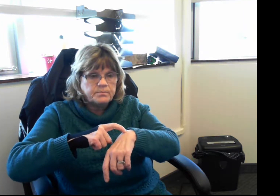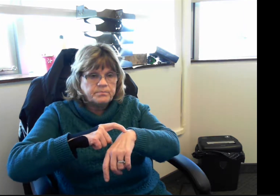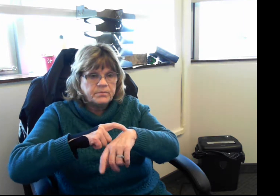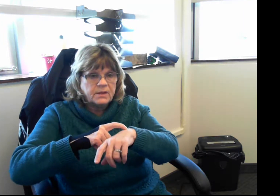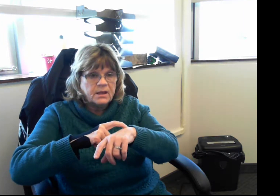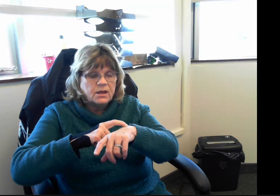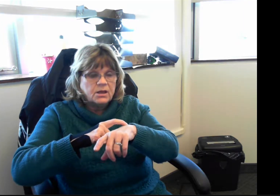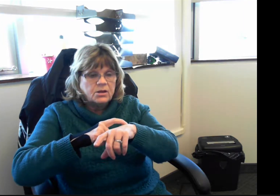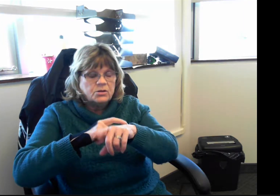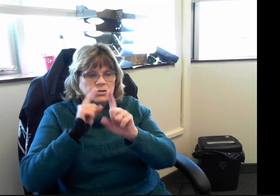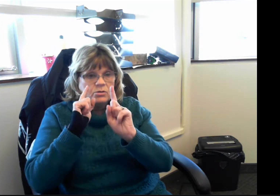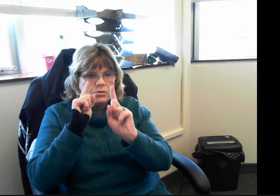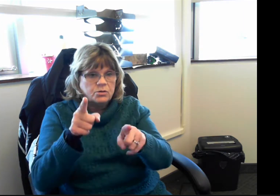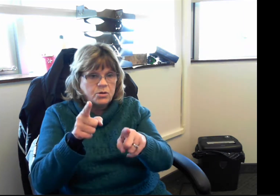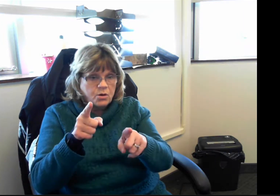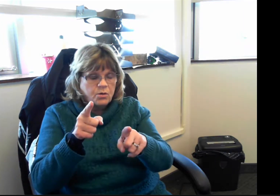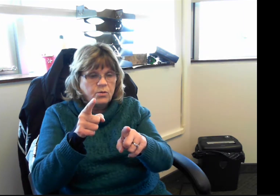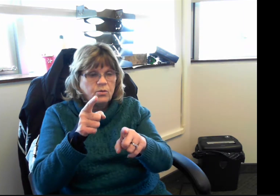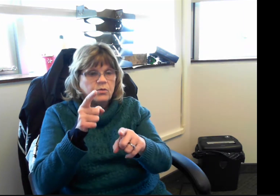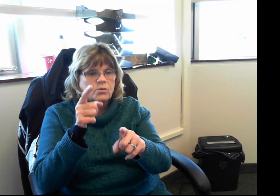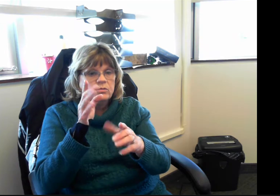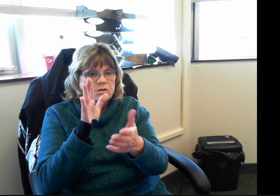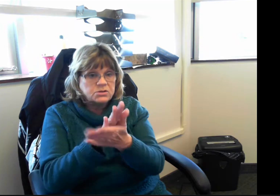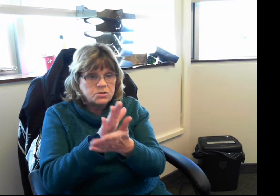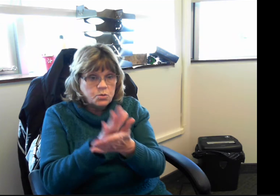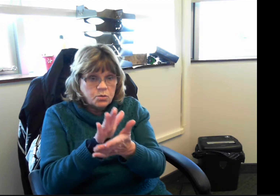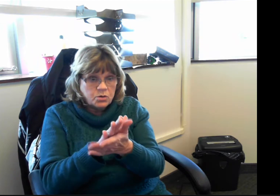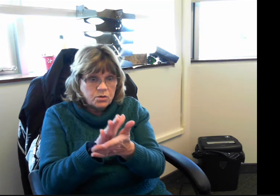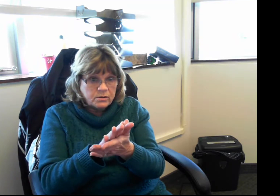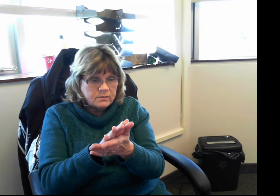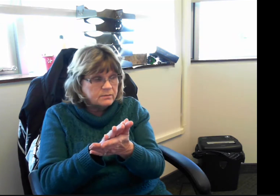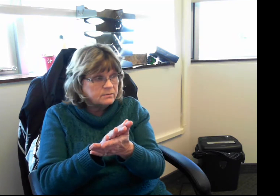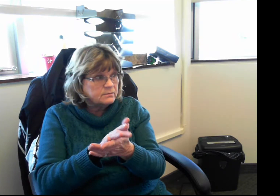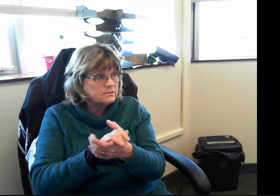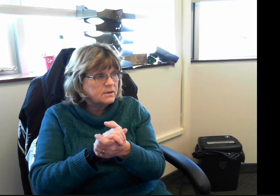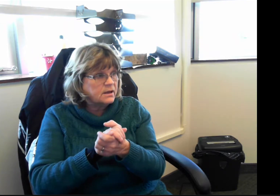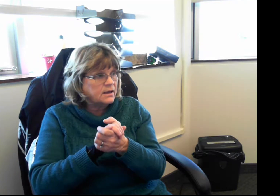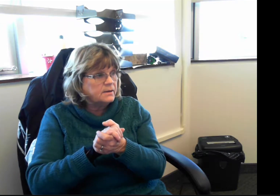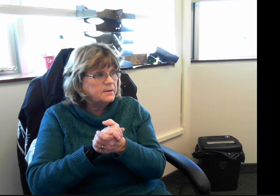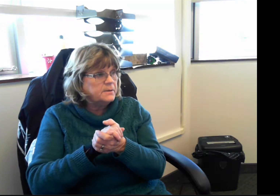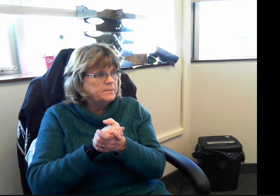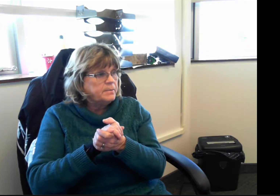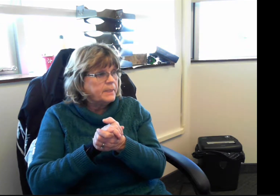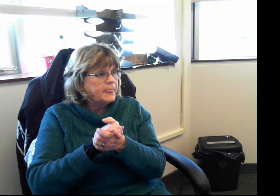time to go to school. Okay.